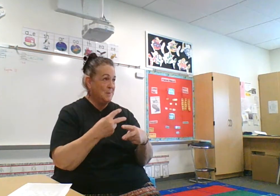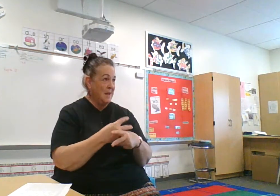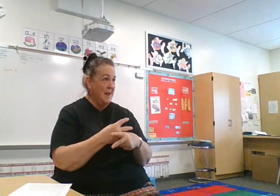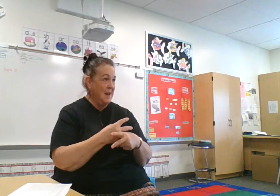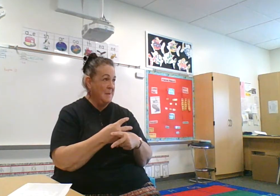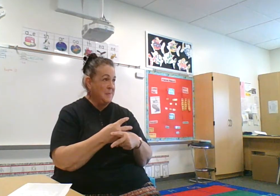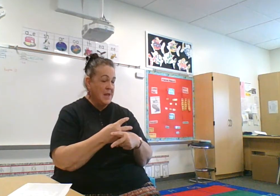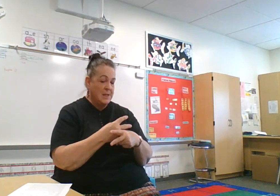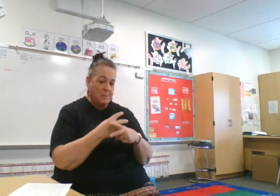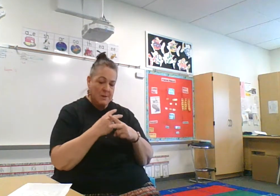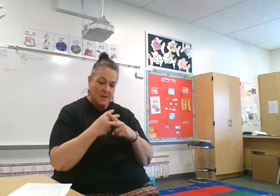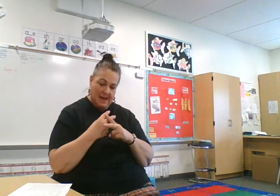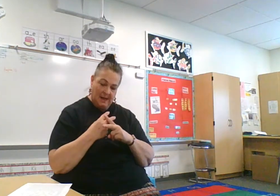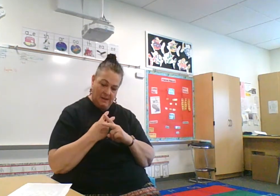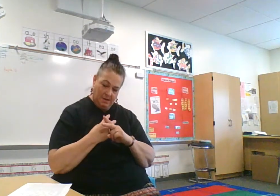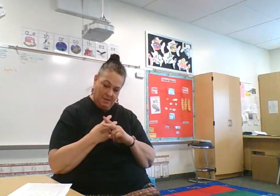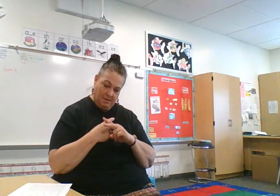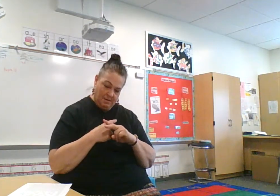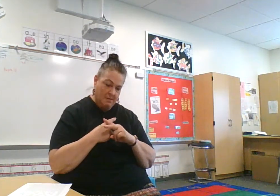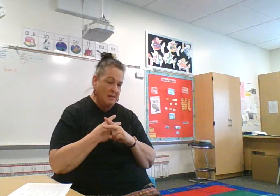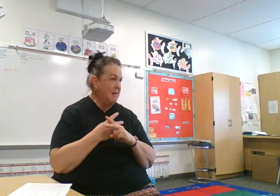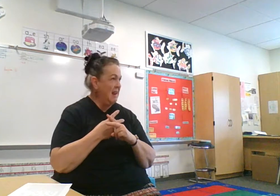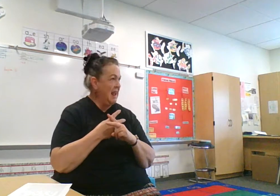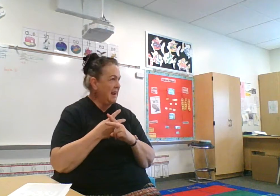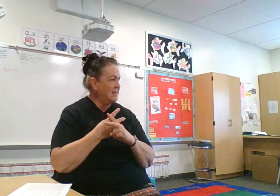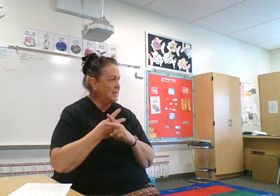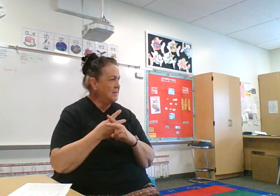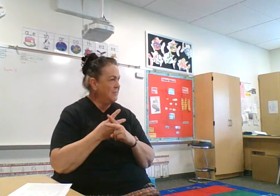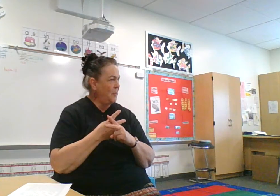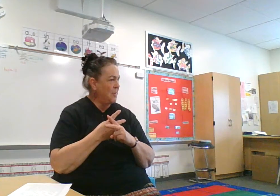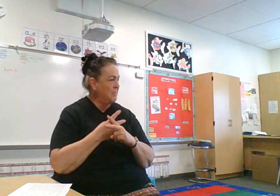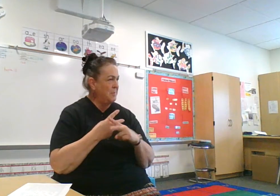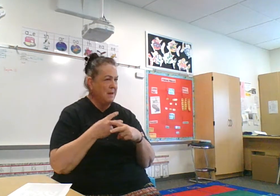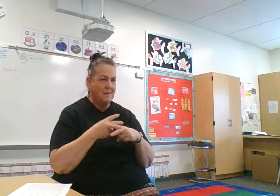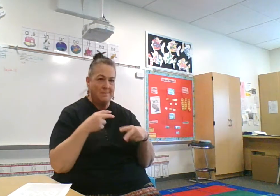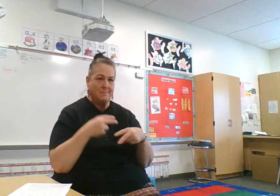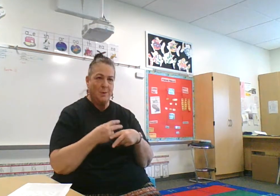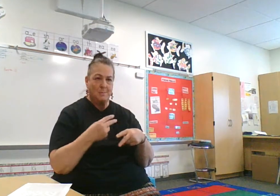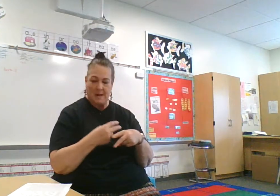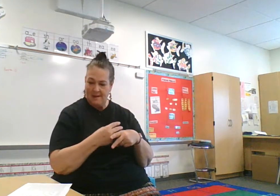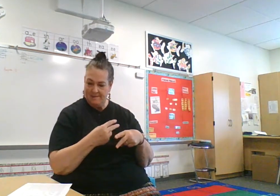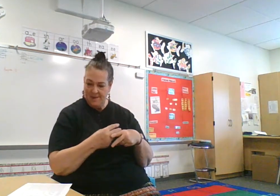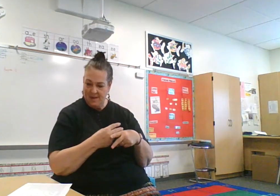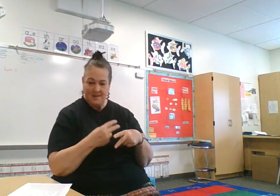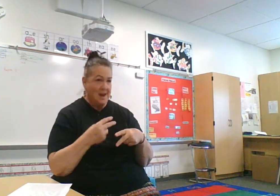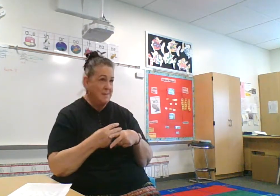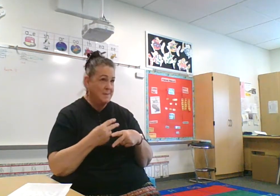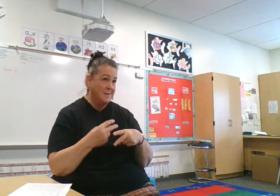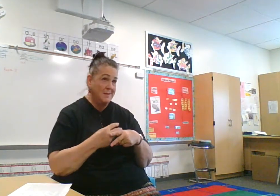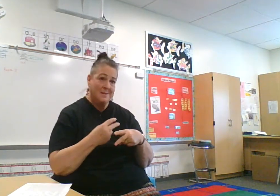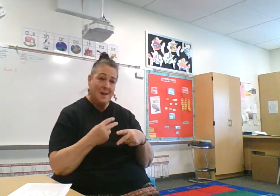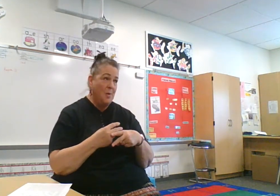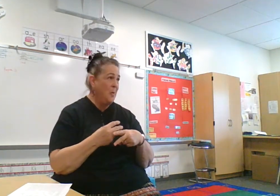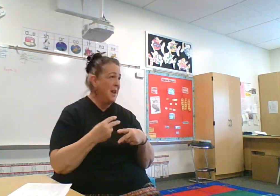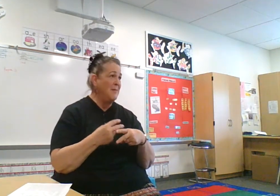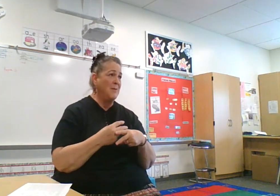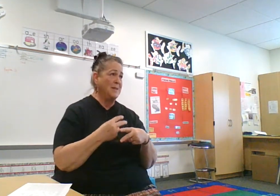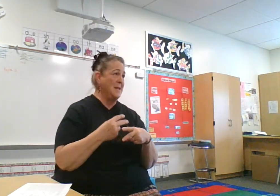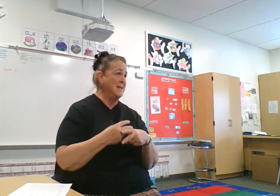Multiply. It's almost like an X formed by multiply times. Whatever it takes to